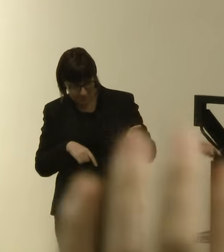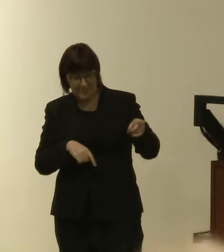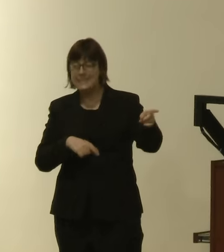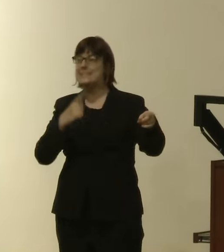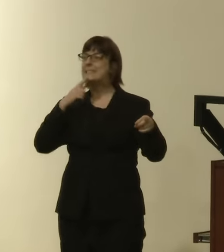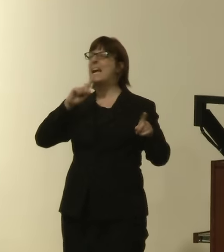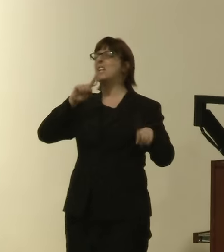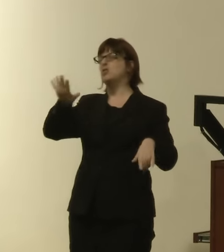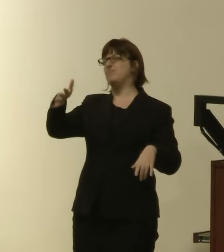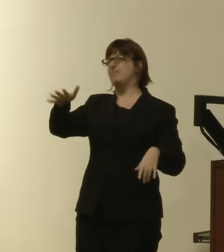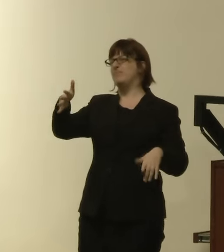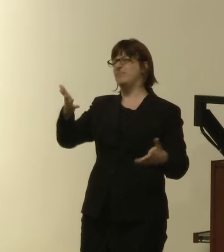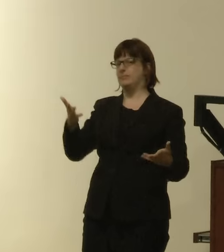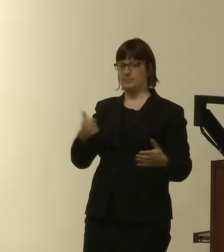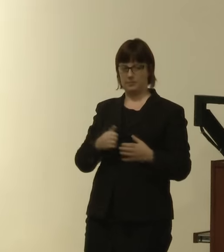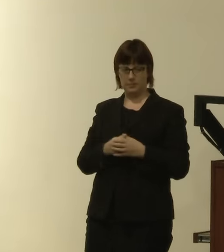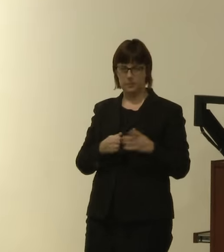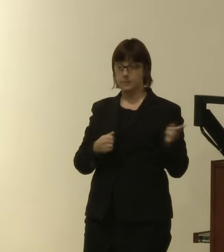Thanks, Lord.